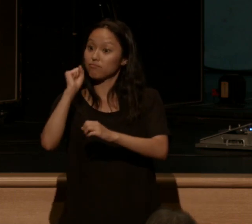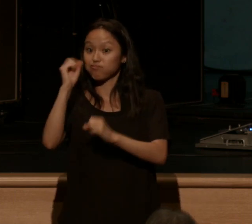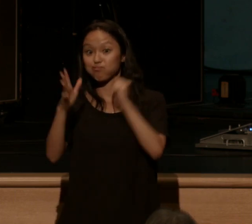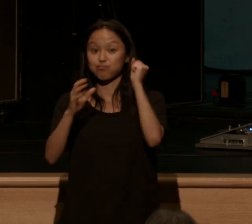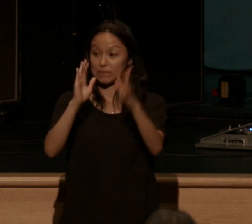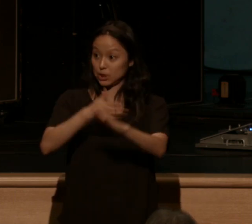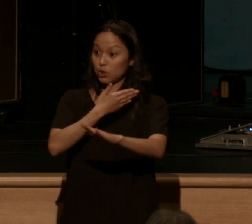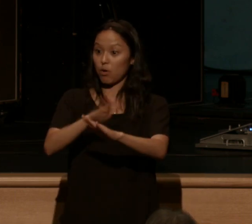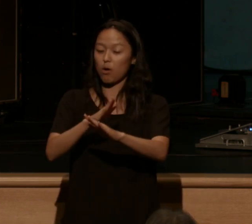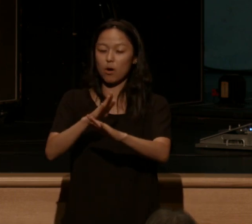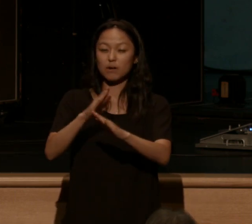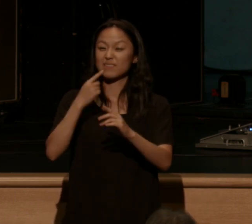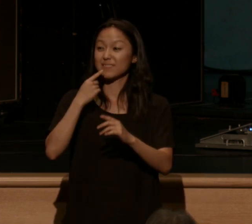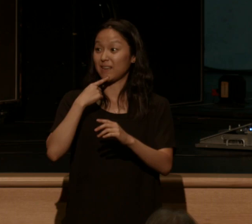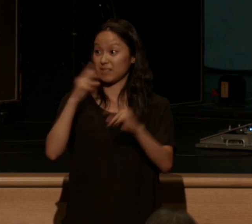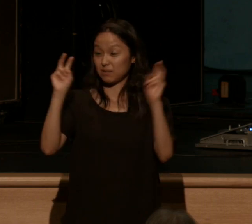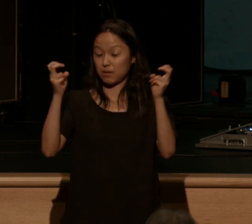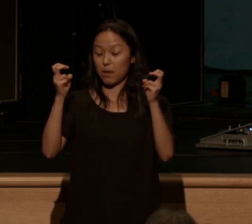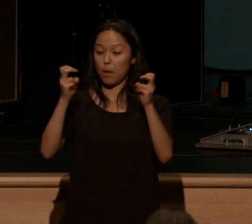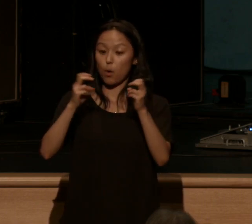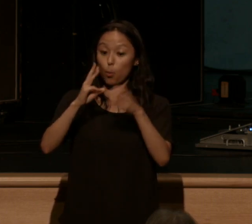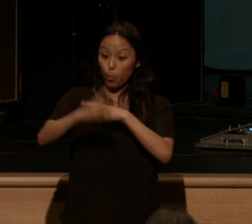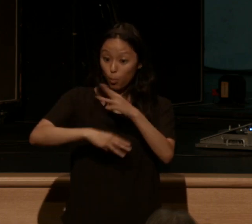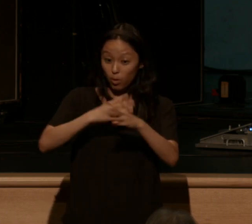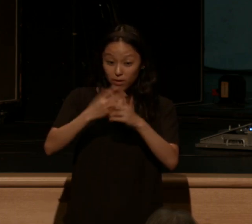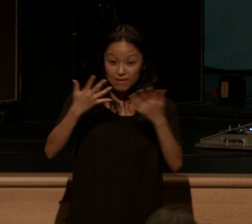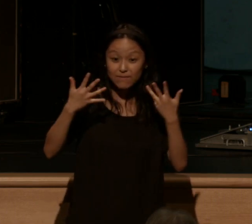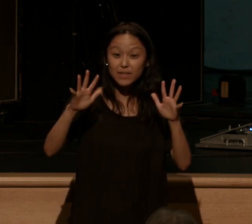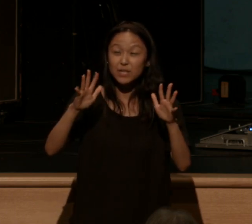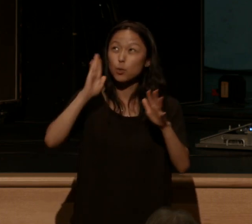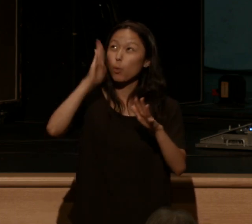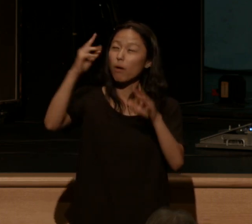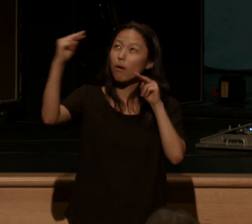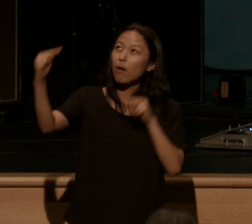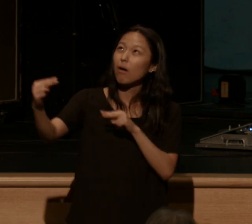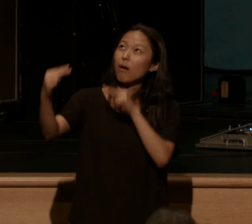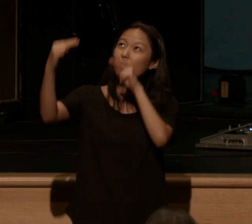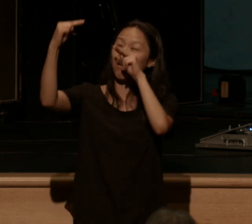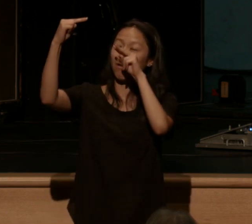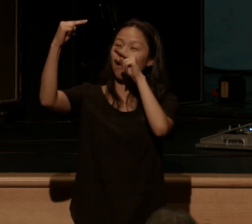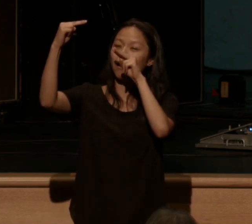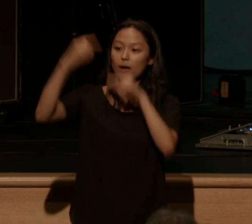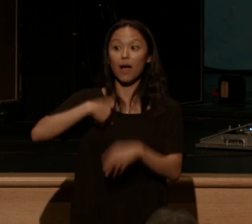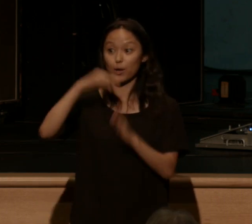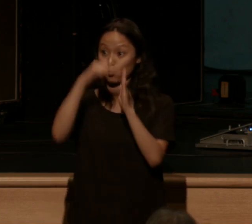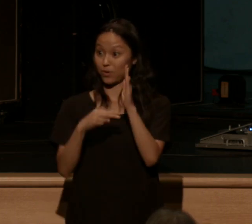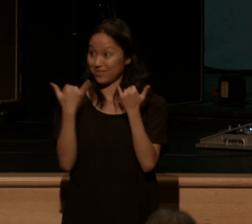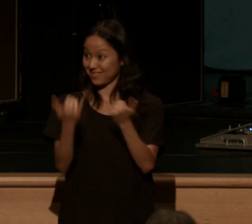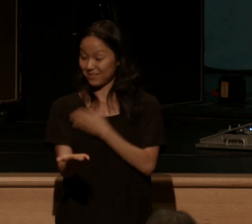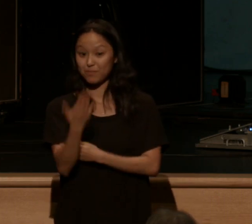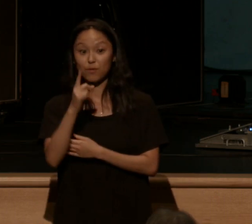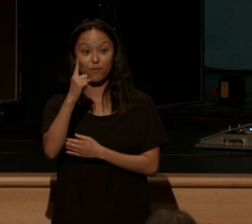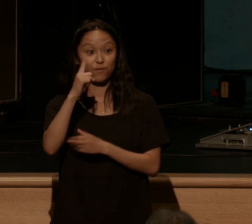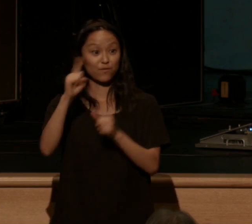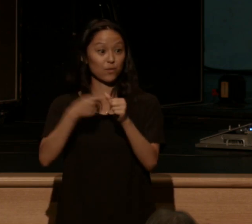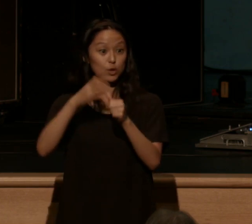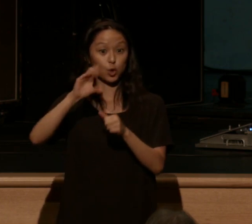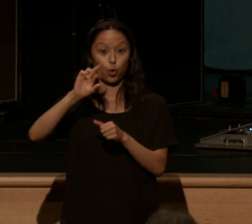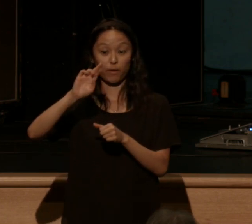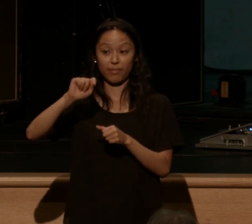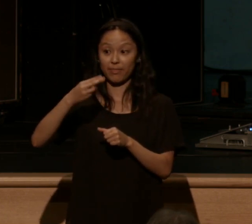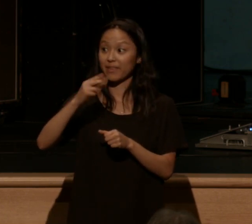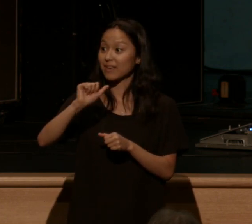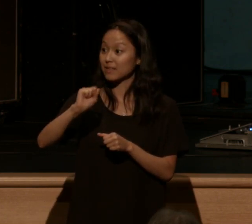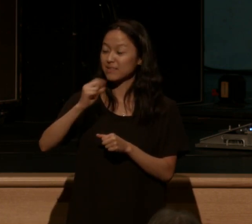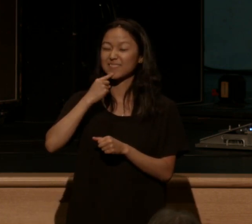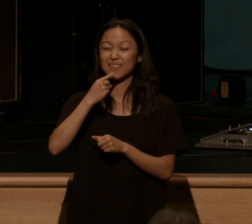when this passing world is over, and we will see him face to face. I read this morning in 1 Corinthians 13, it says again, when